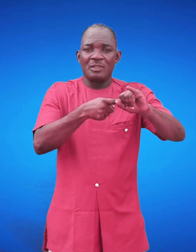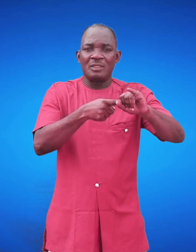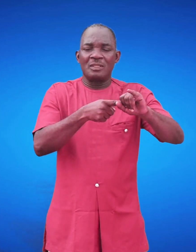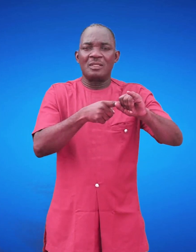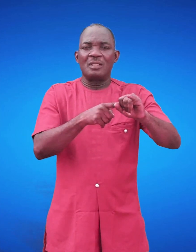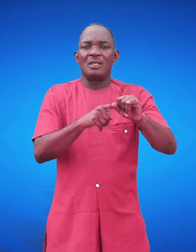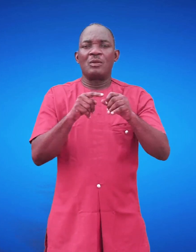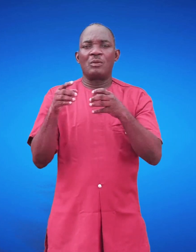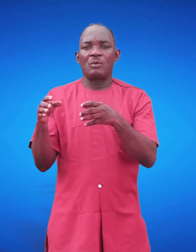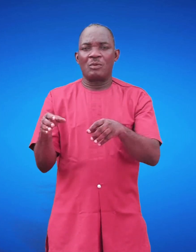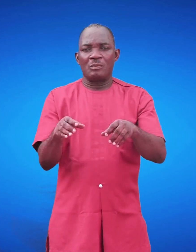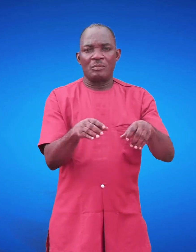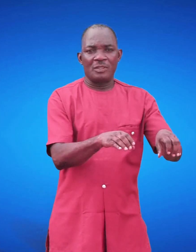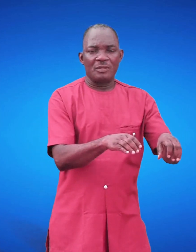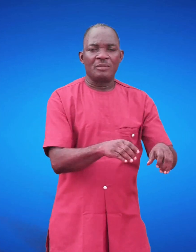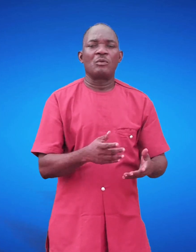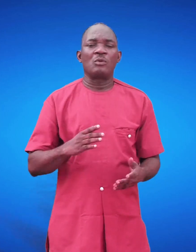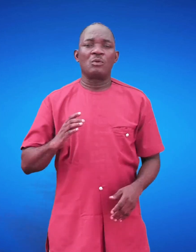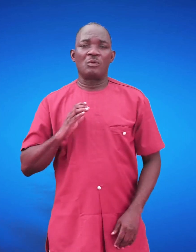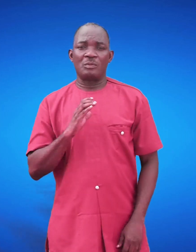Implementation Committee.